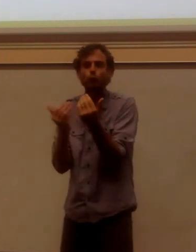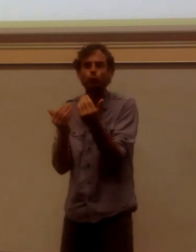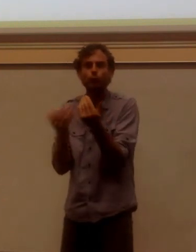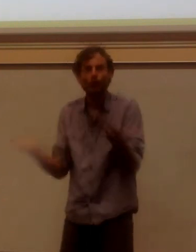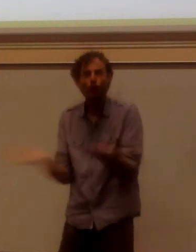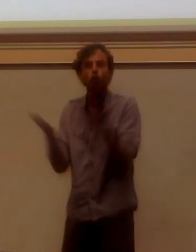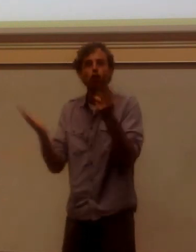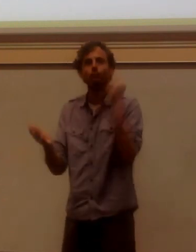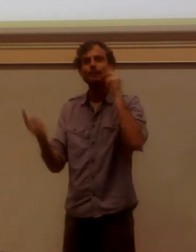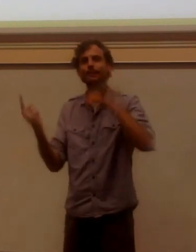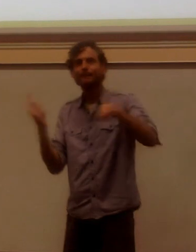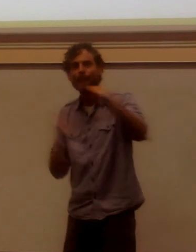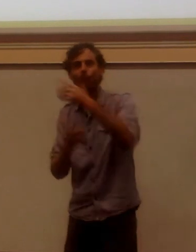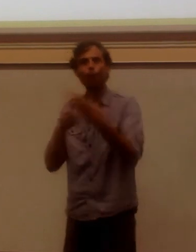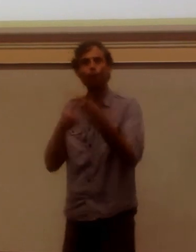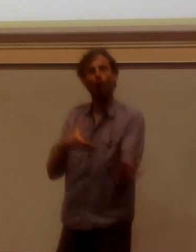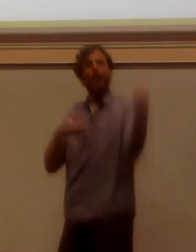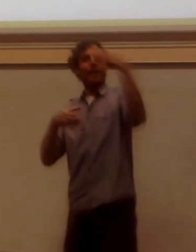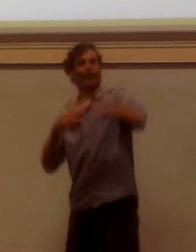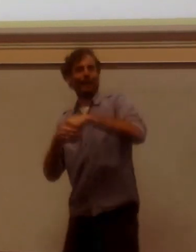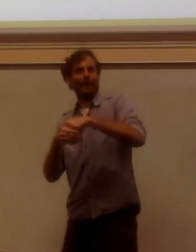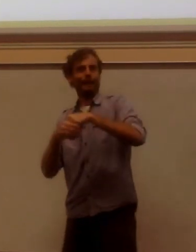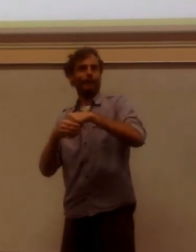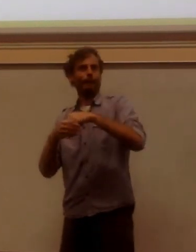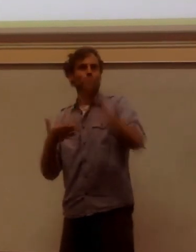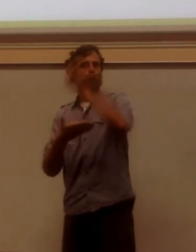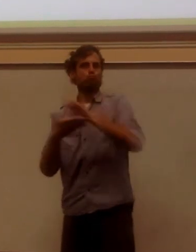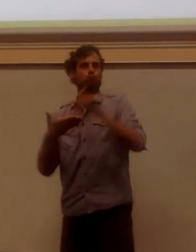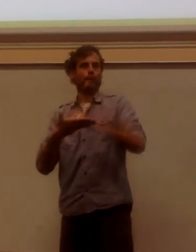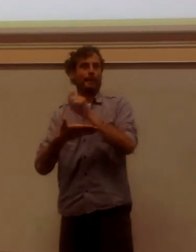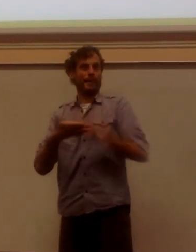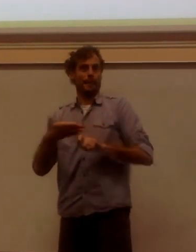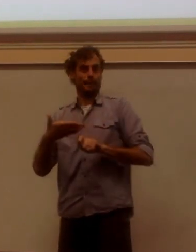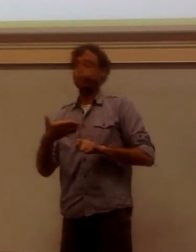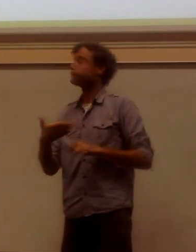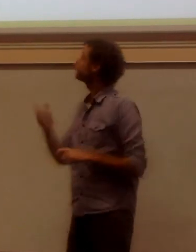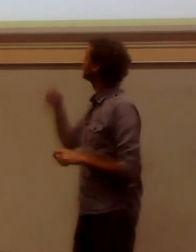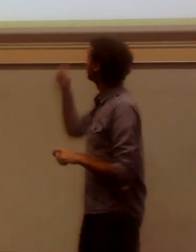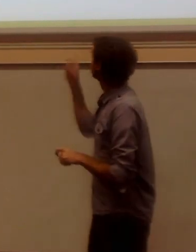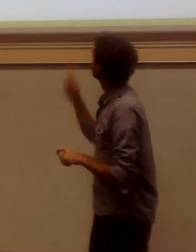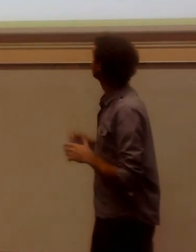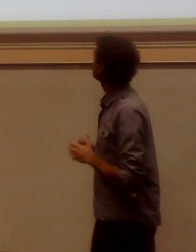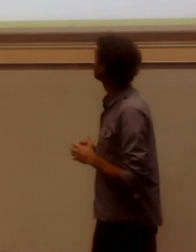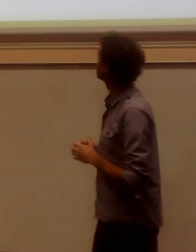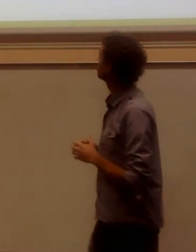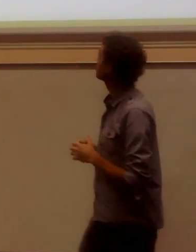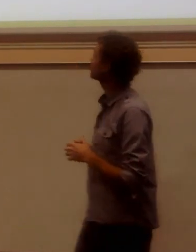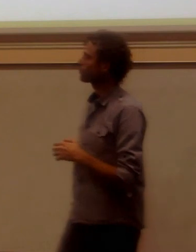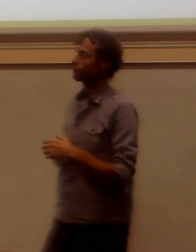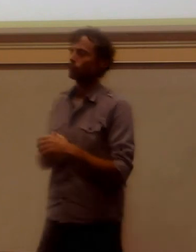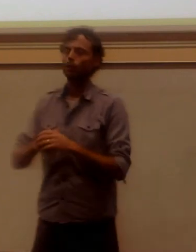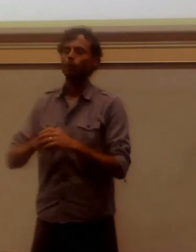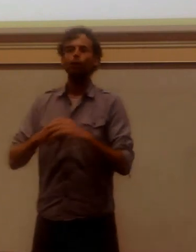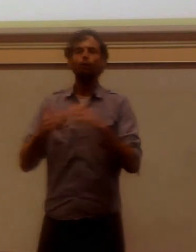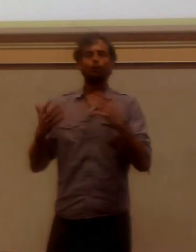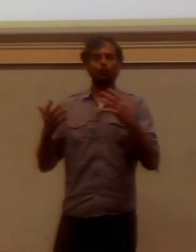service to encourage their deaf constituents to contact them through this service and to participate in this peaceful process,